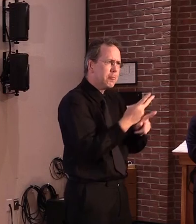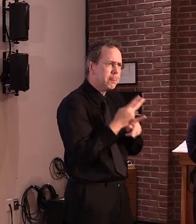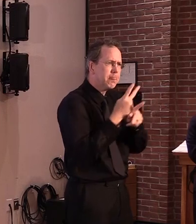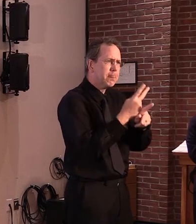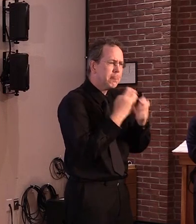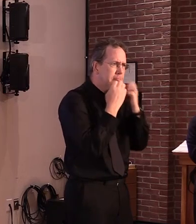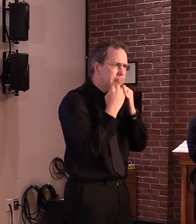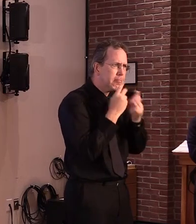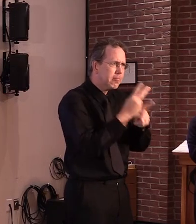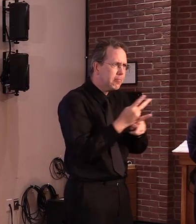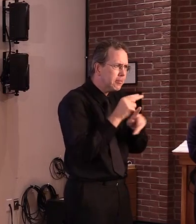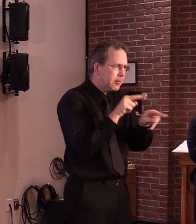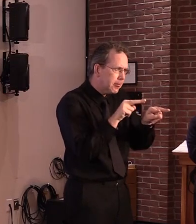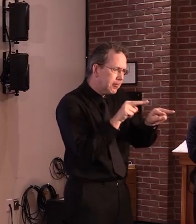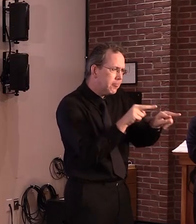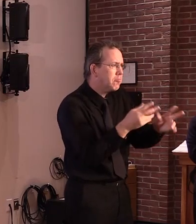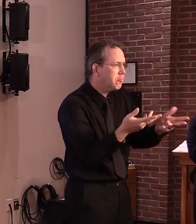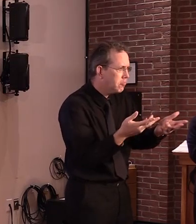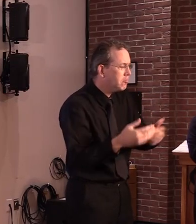and seriously.